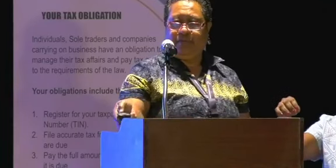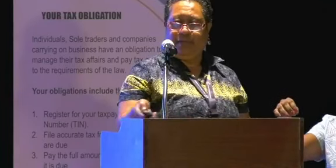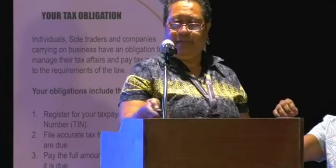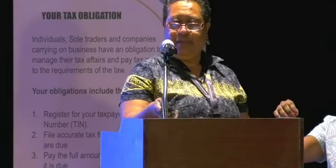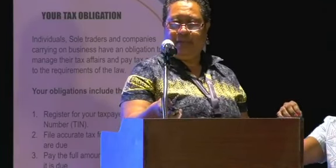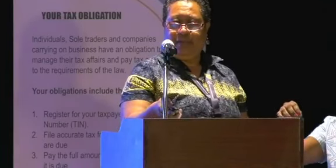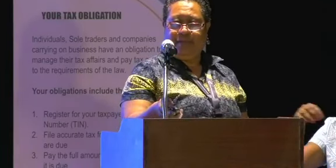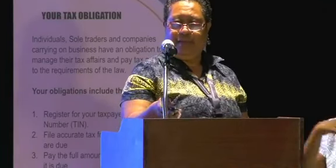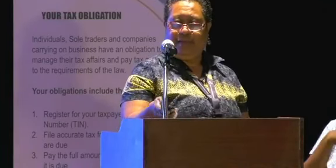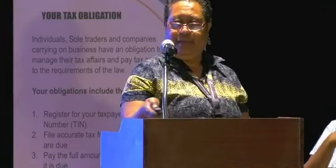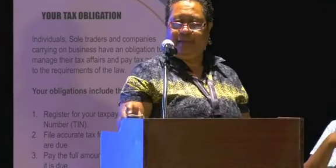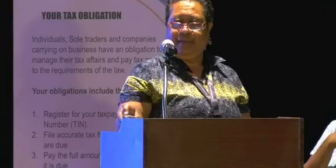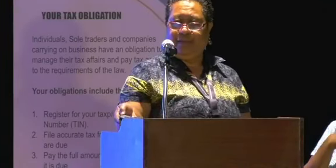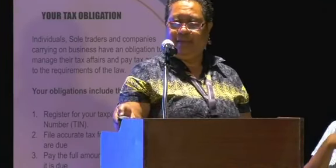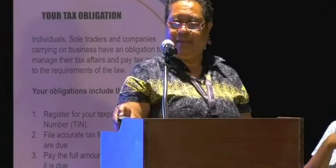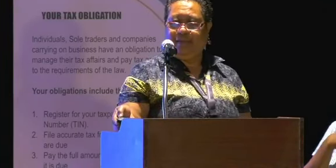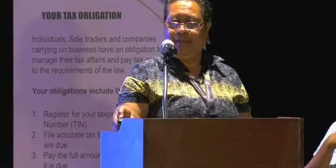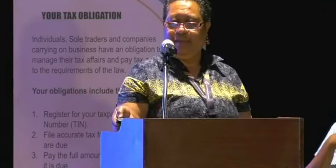Sorry.